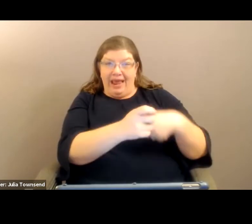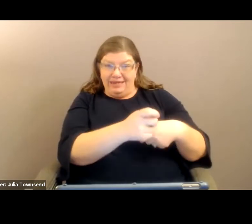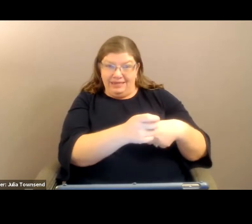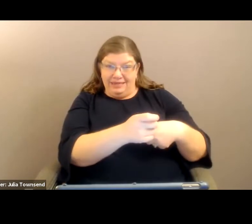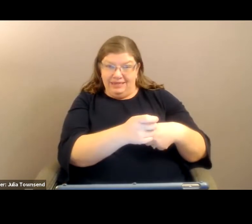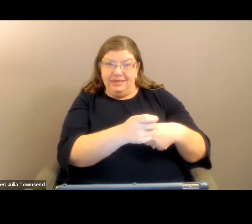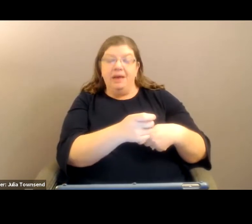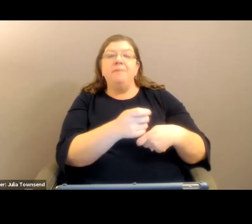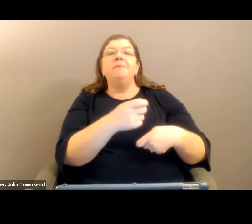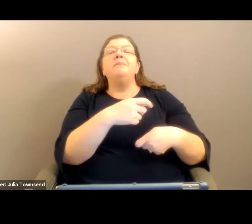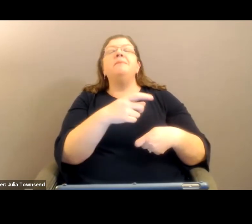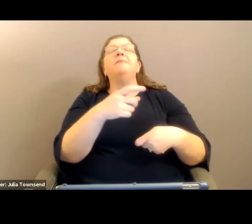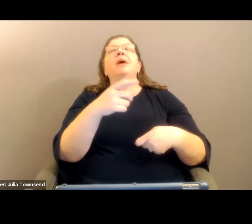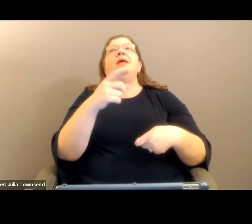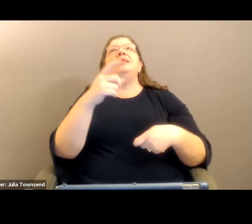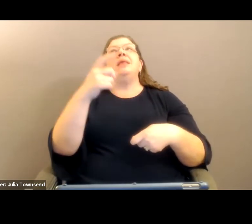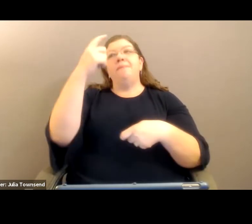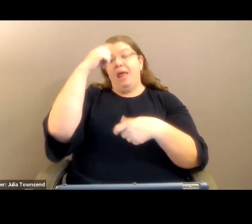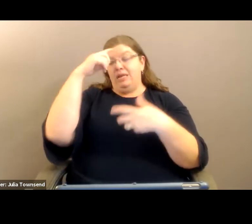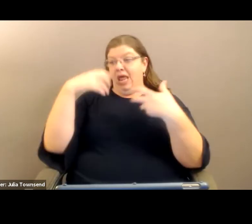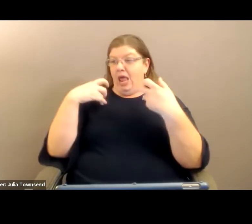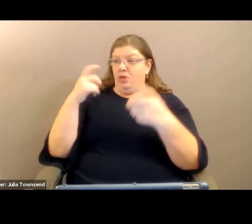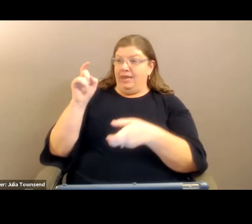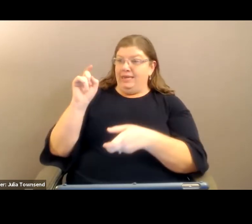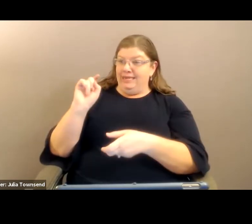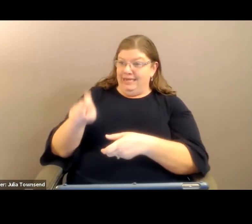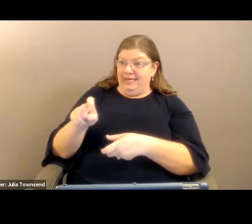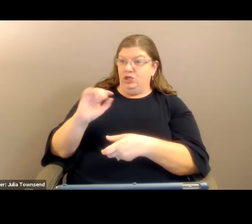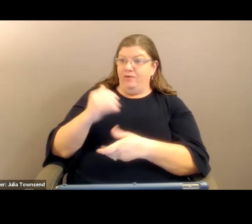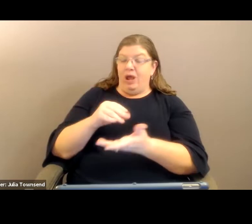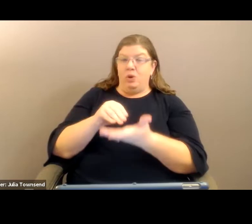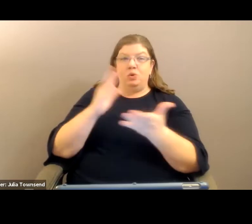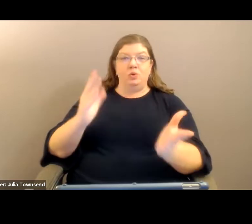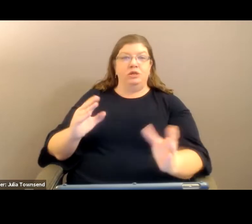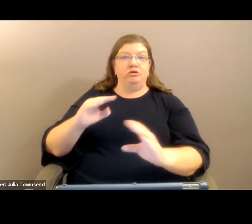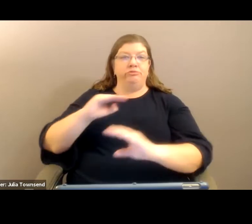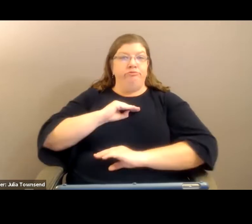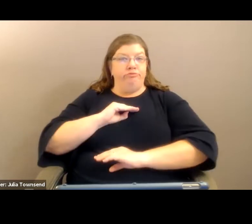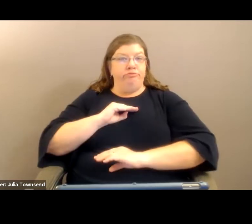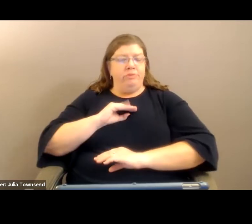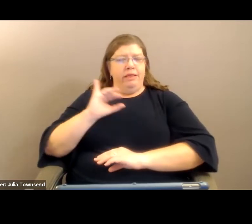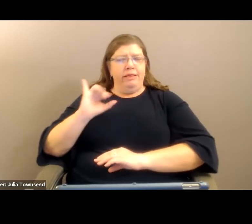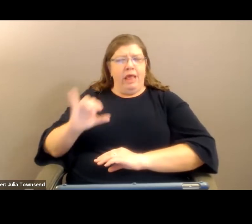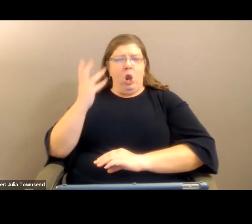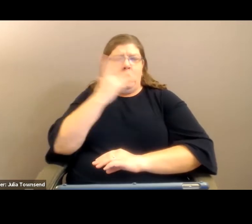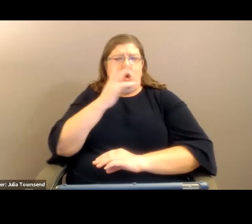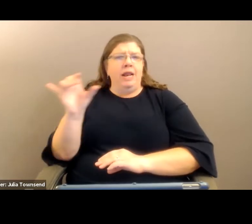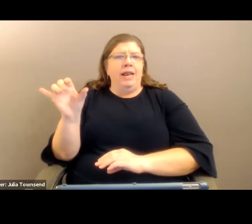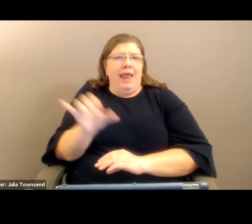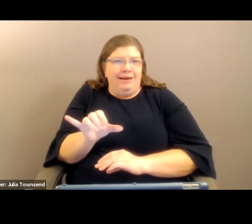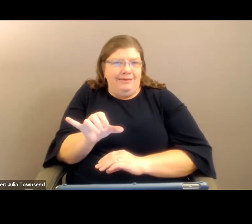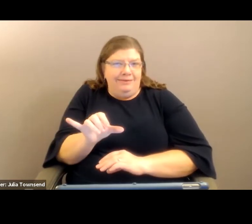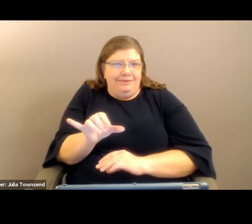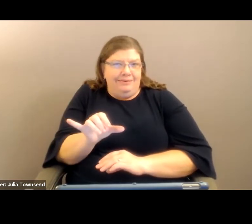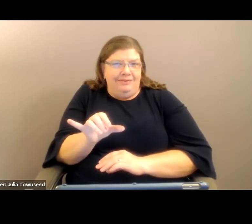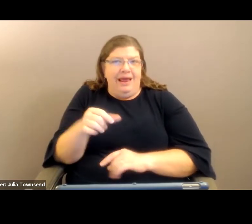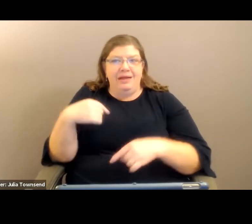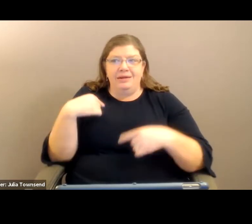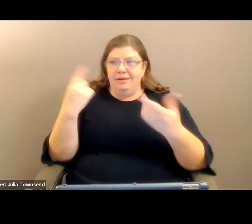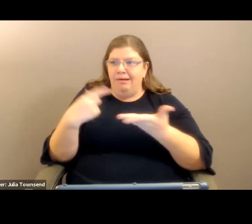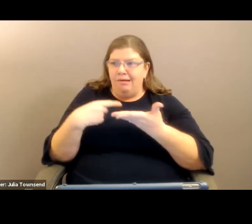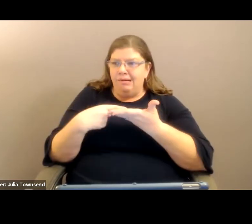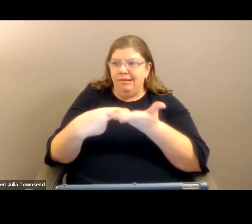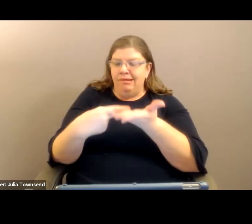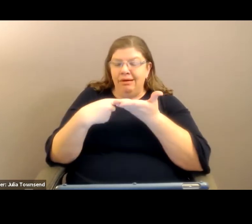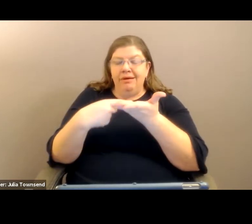meeting the mental health needs of our students. And what does that look like? As it's been stated across this dais,